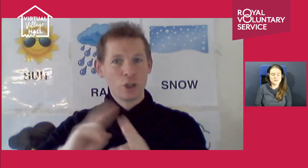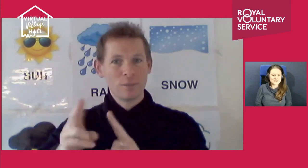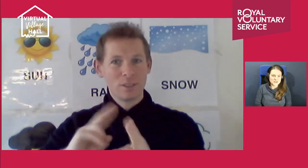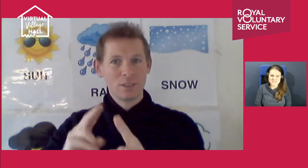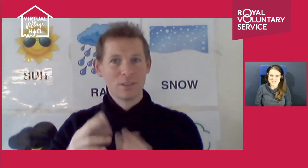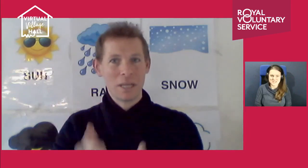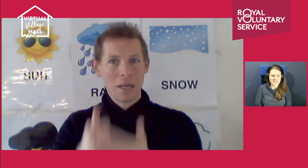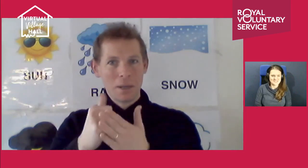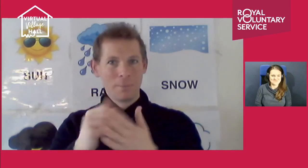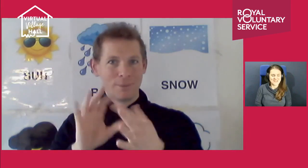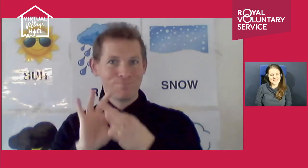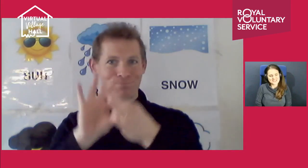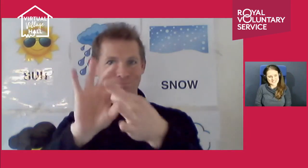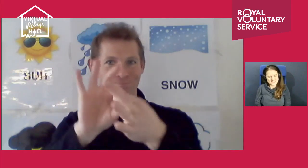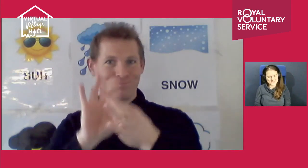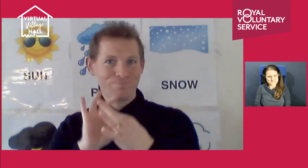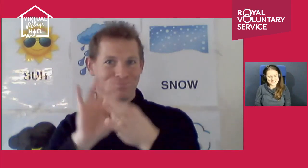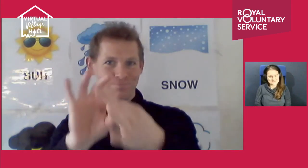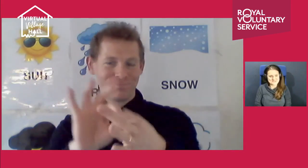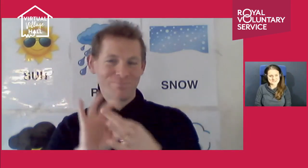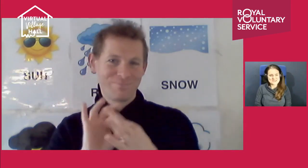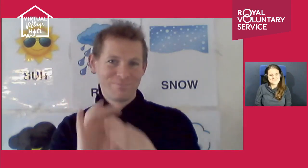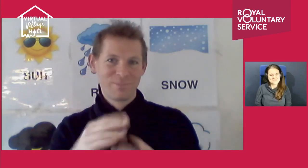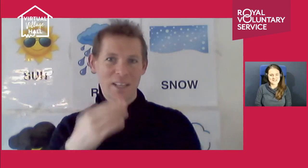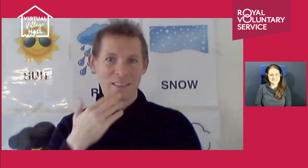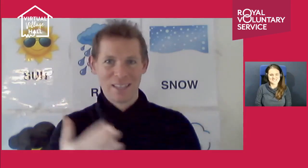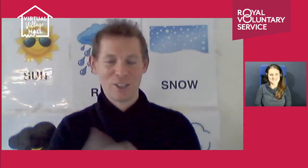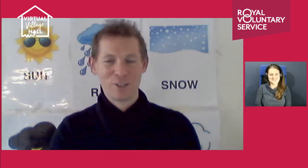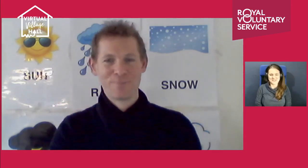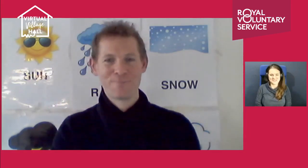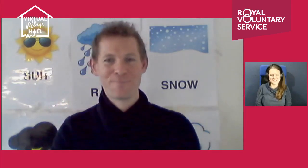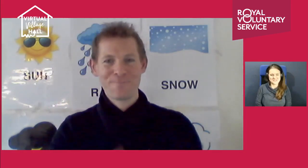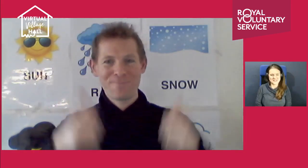people all across the UK. And thanks to our interpreter